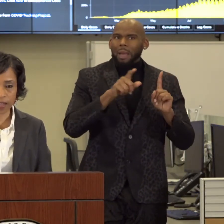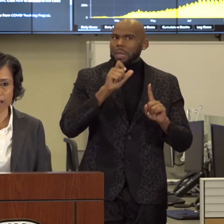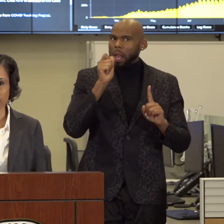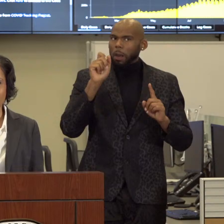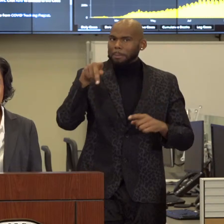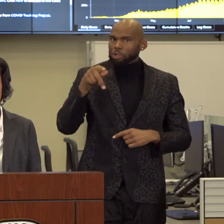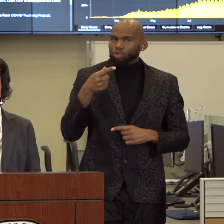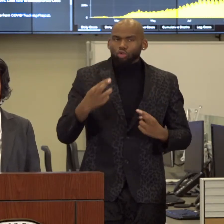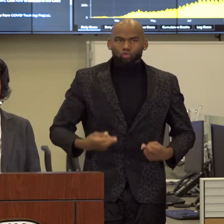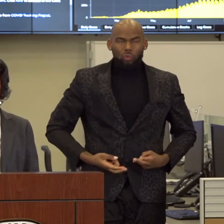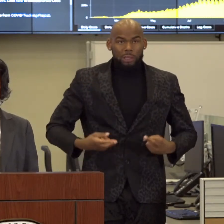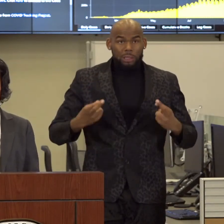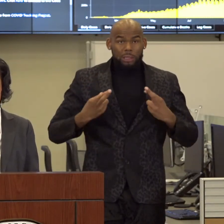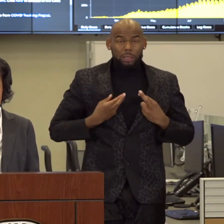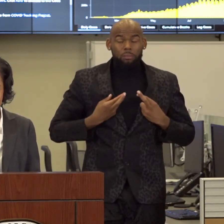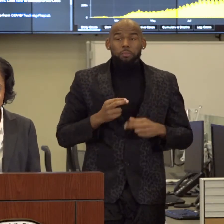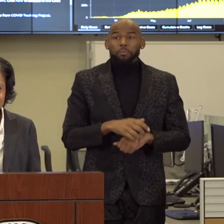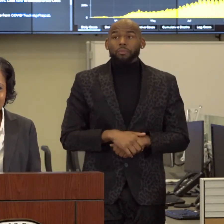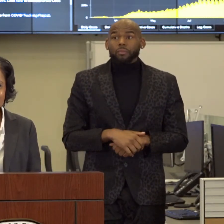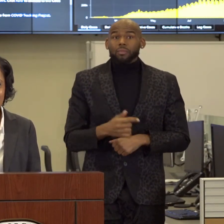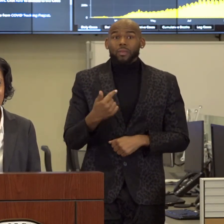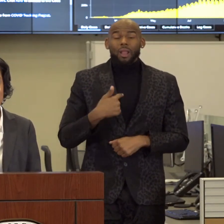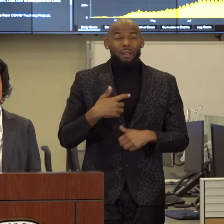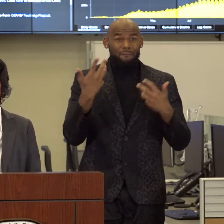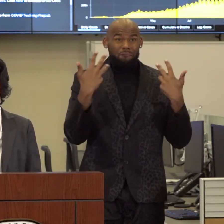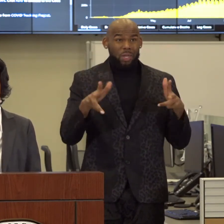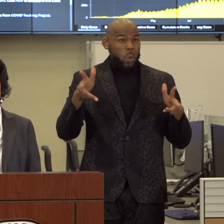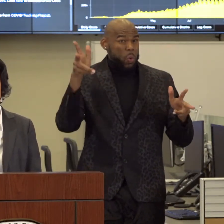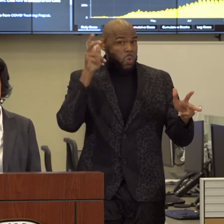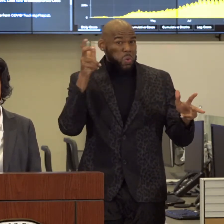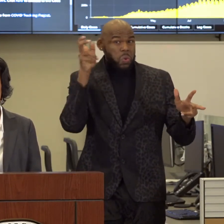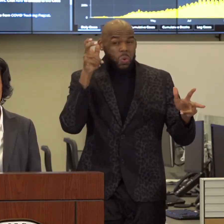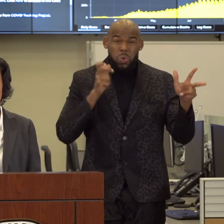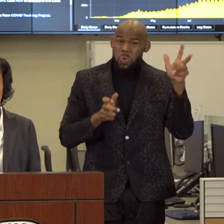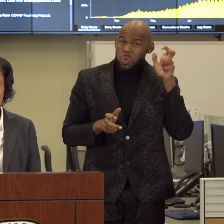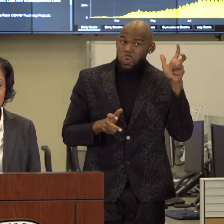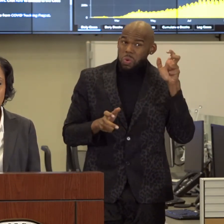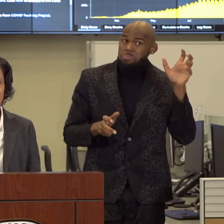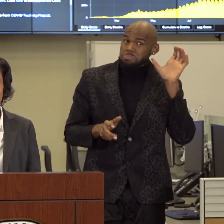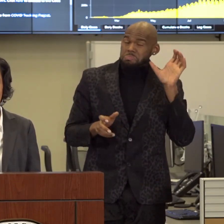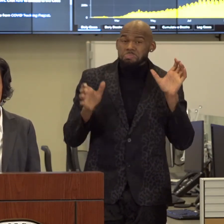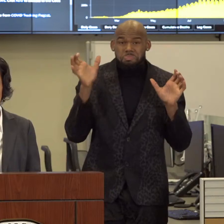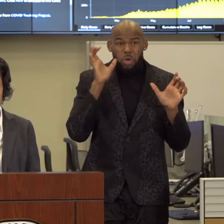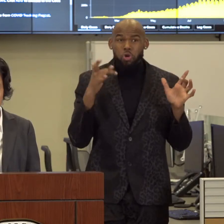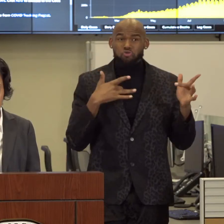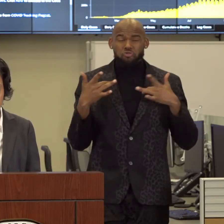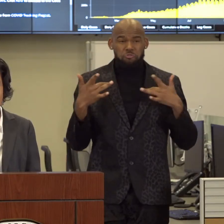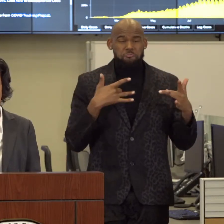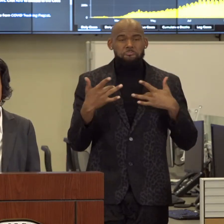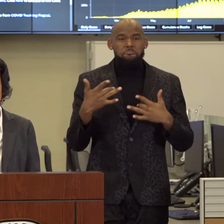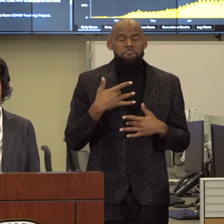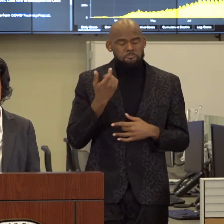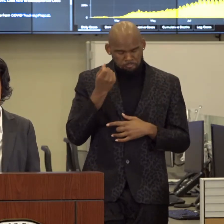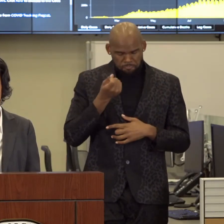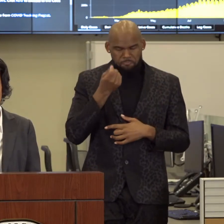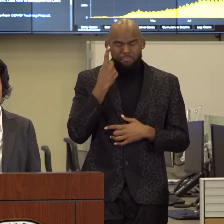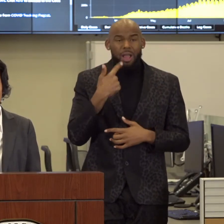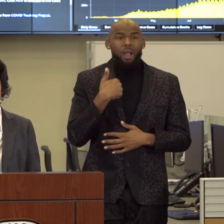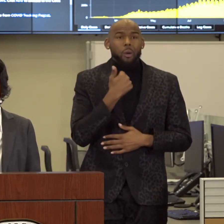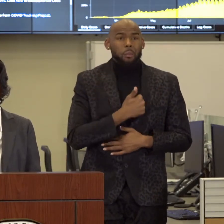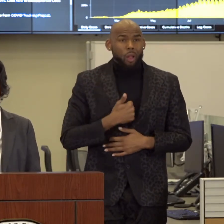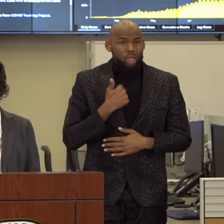Georgians. And I have to tell you, I have heard loudly and clearly about the concerns. We share those concerns, and so I